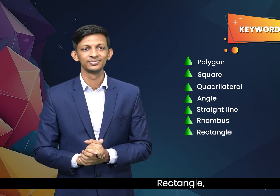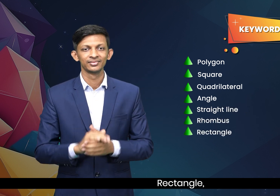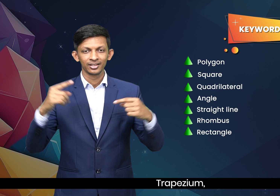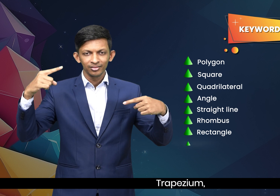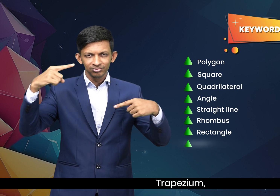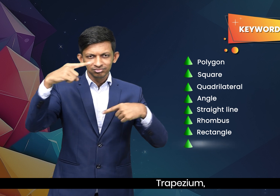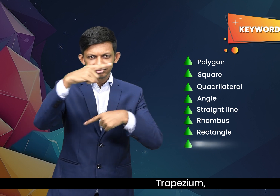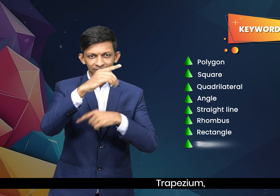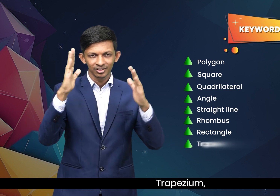trapezium,